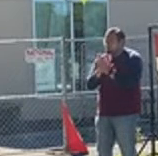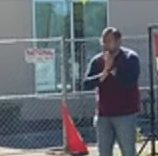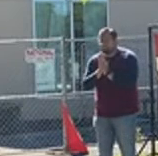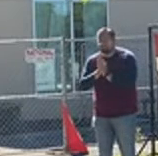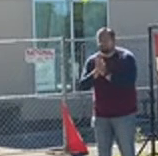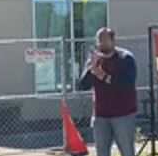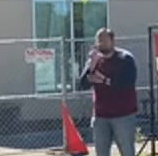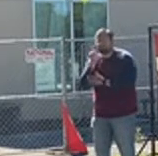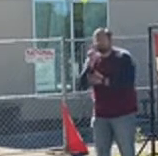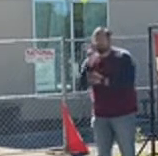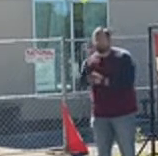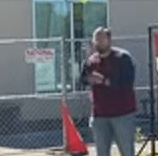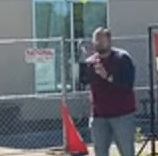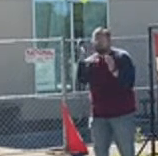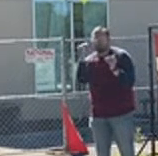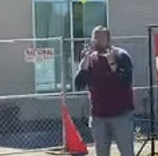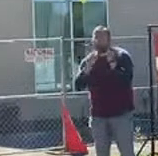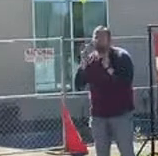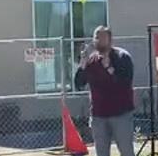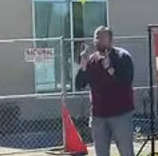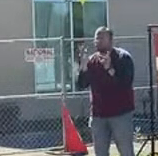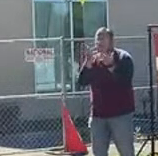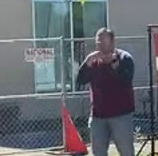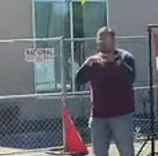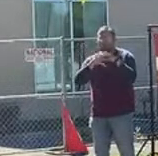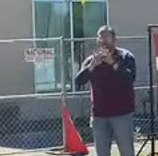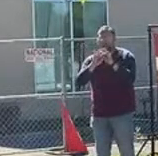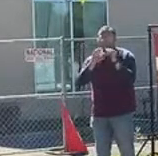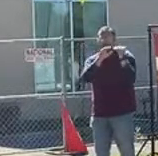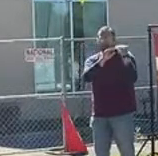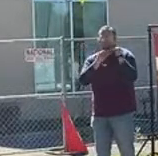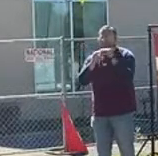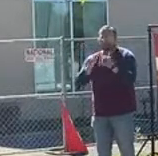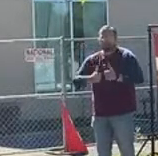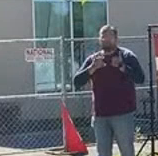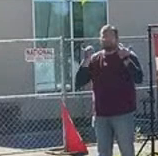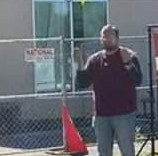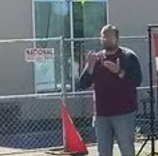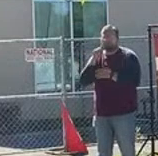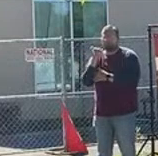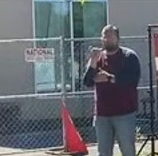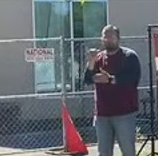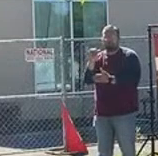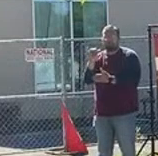in harmony and equity on this land for posterity.